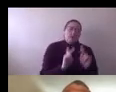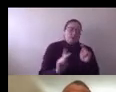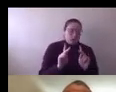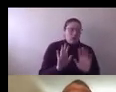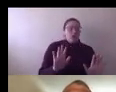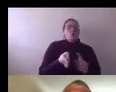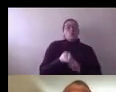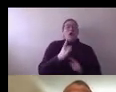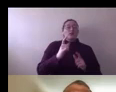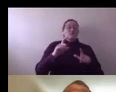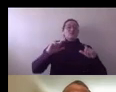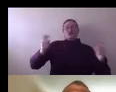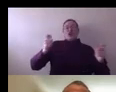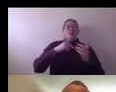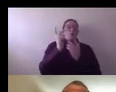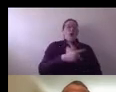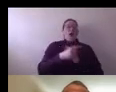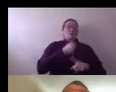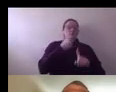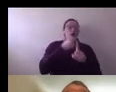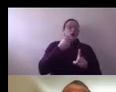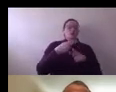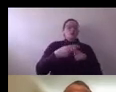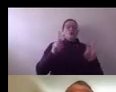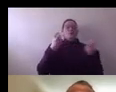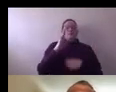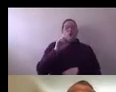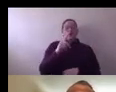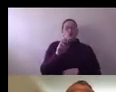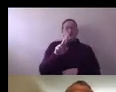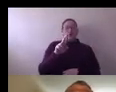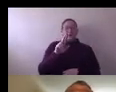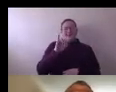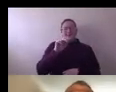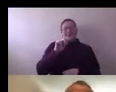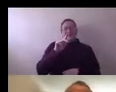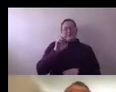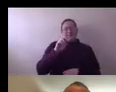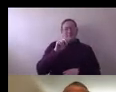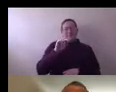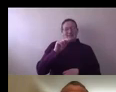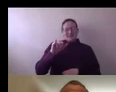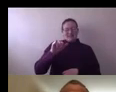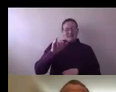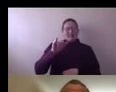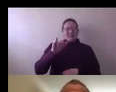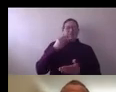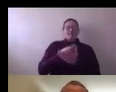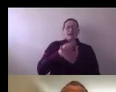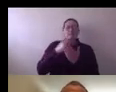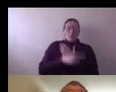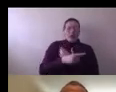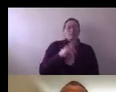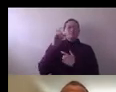program that had a big impact was the so-called Boxer Indemnity Fund program that